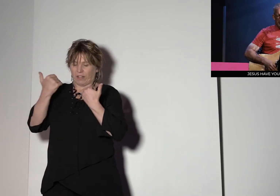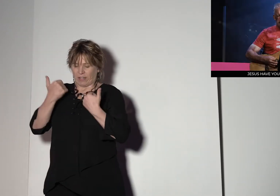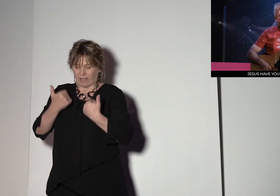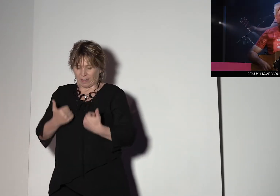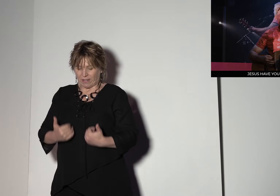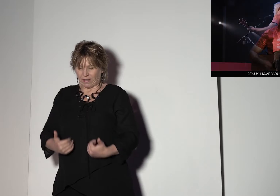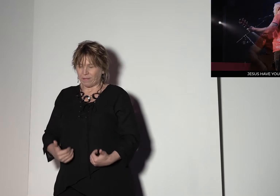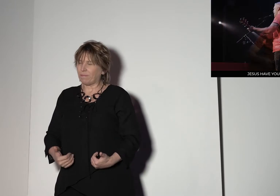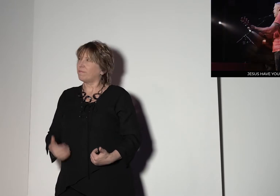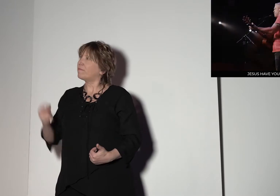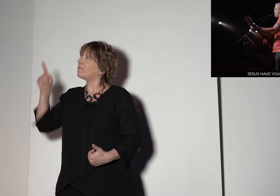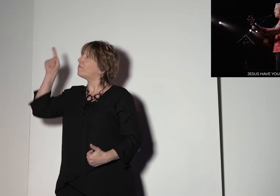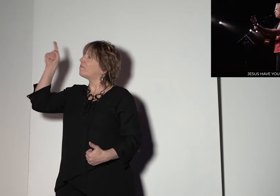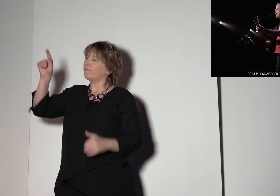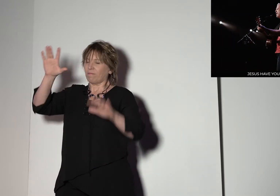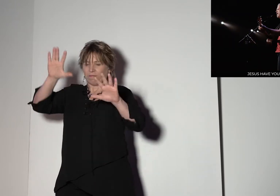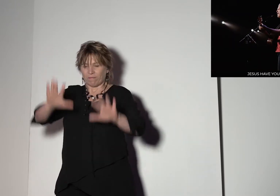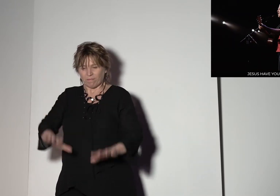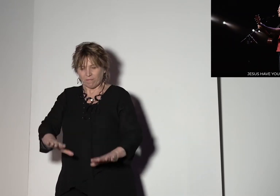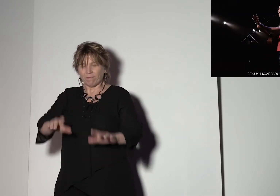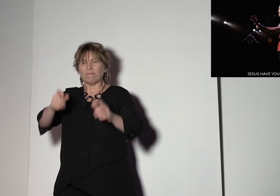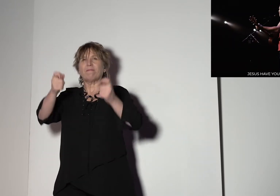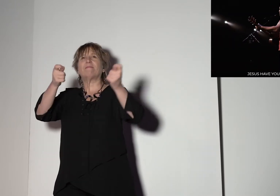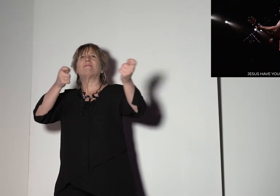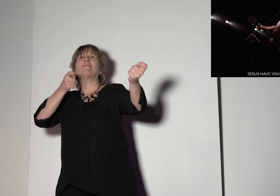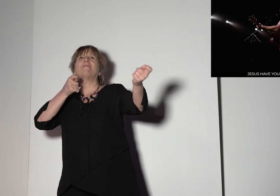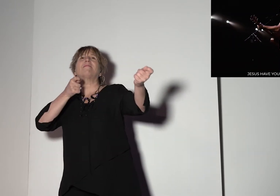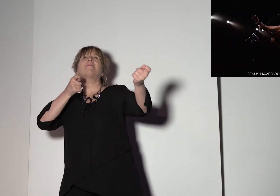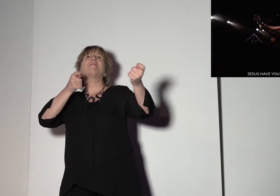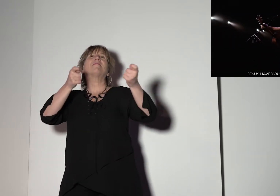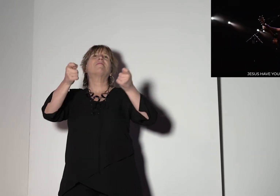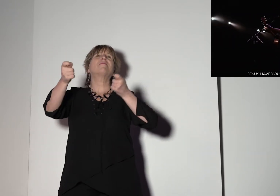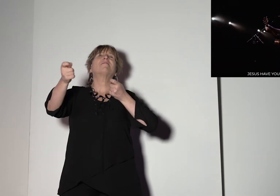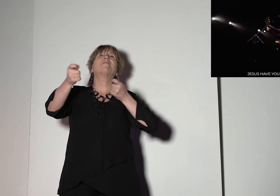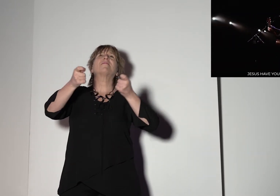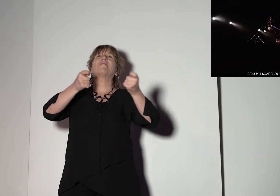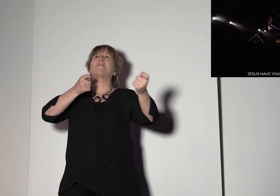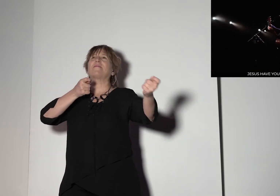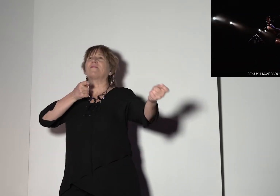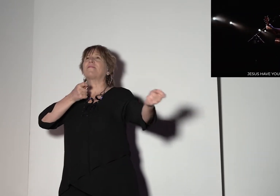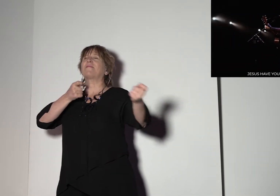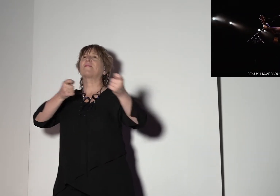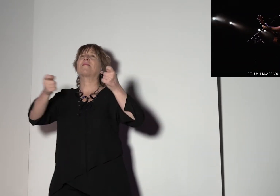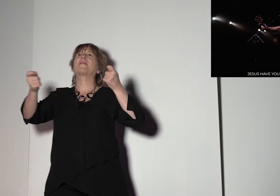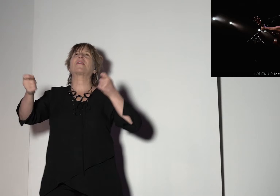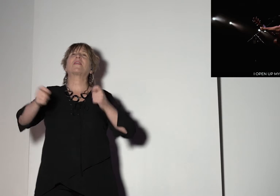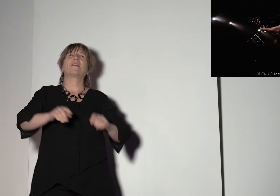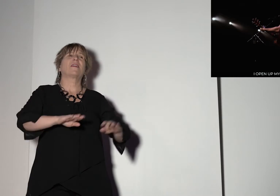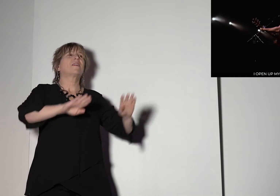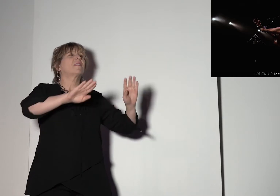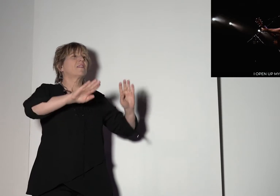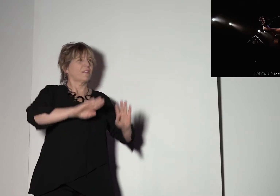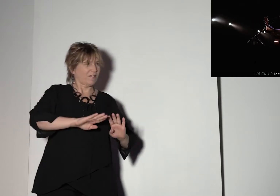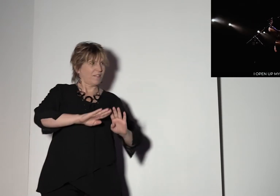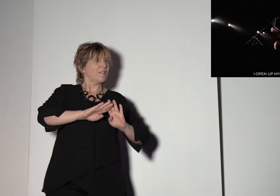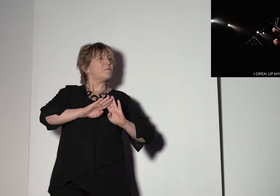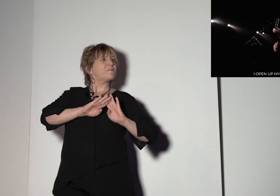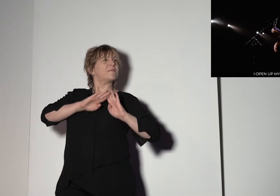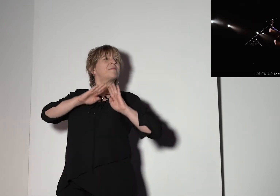do. Jesus, have your way in me now. Come on, sing it